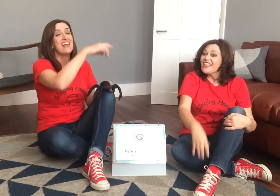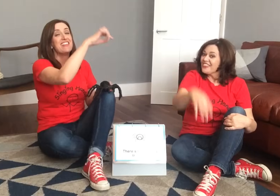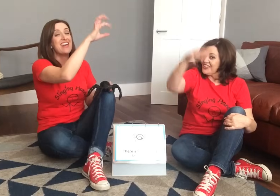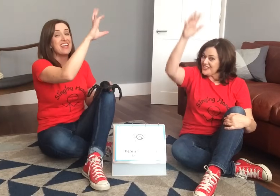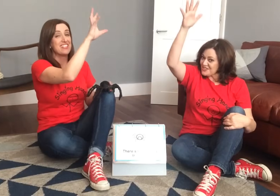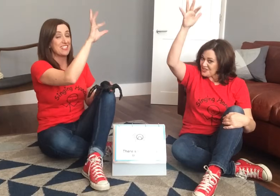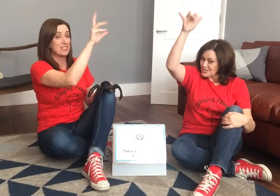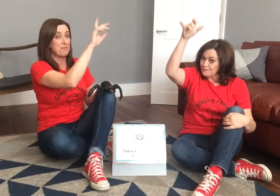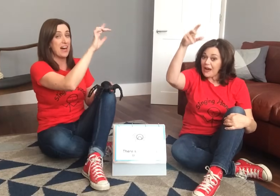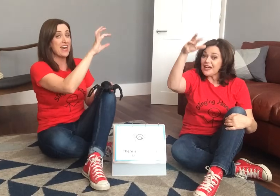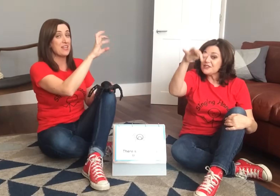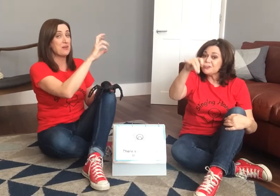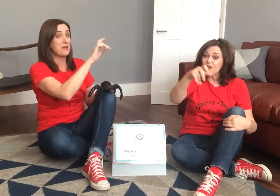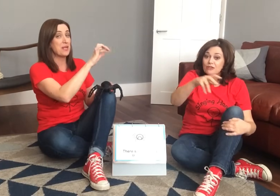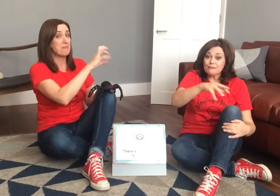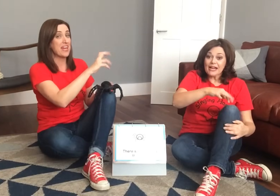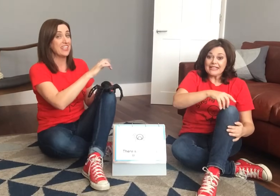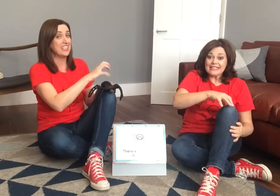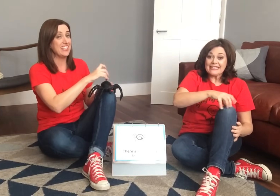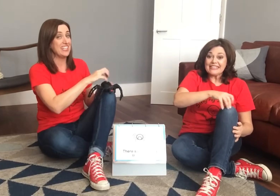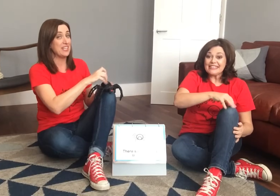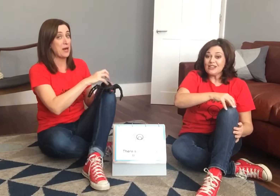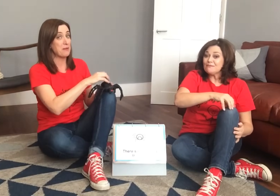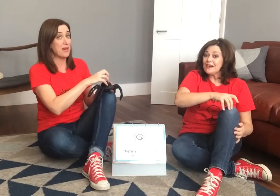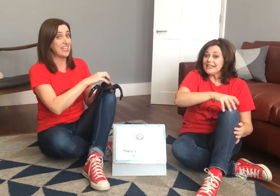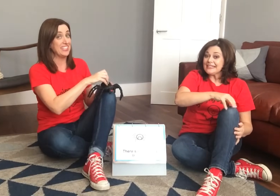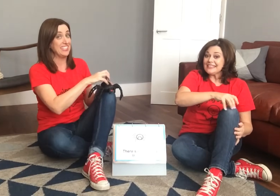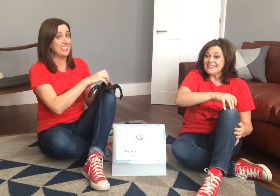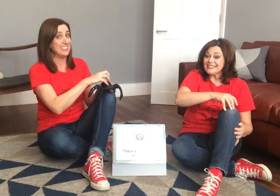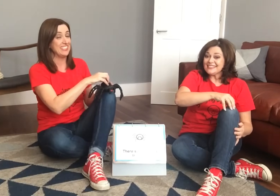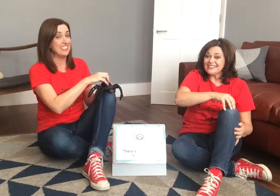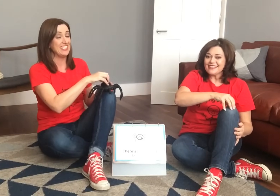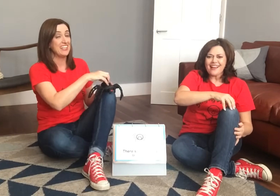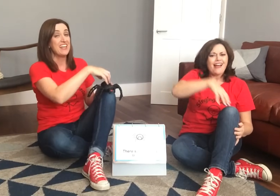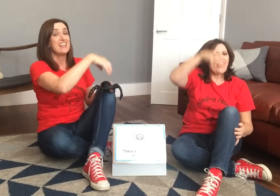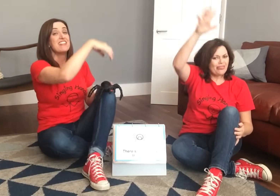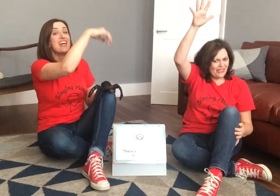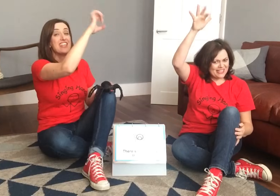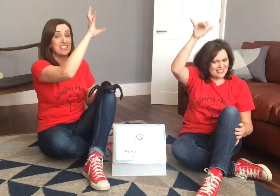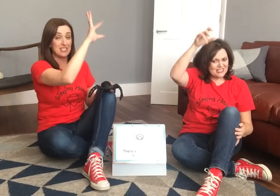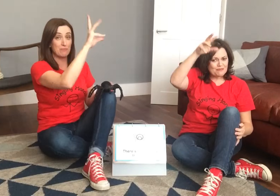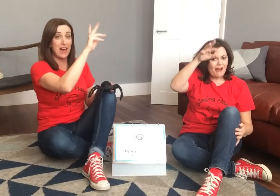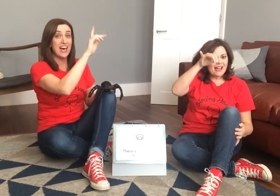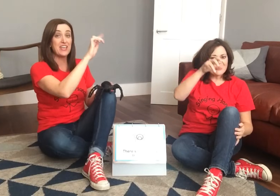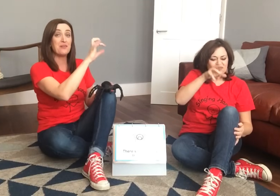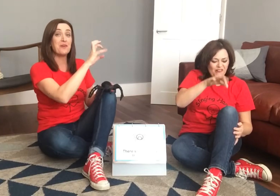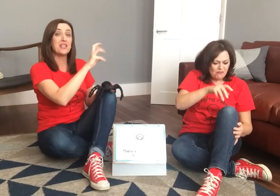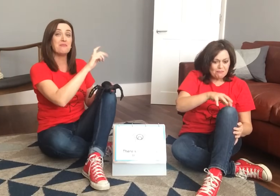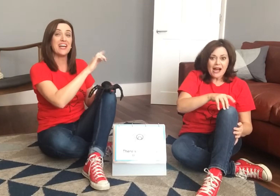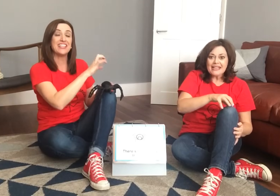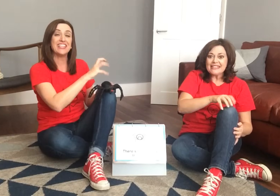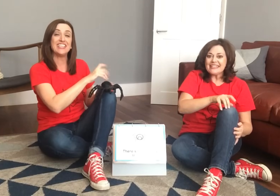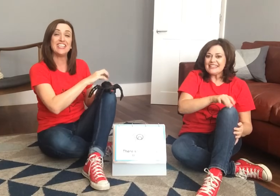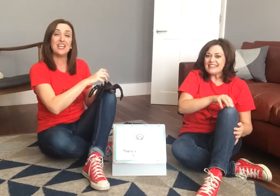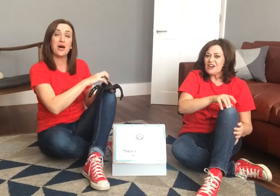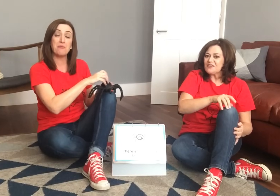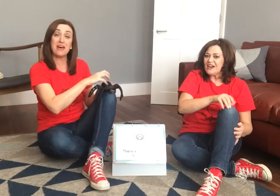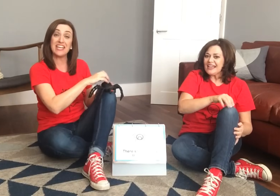There's a spider on my knee, on my knee. There's a spider on my knee, on my